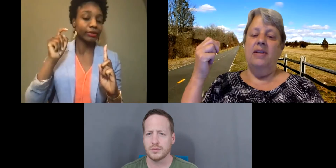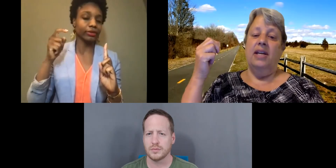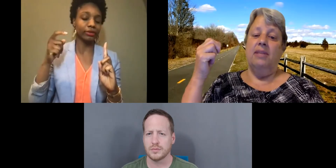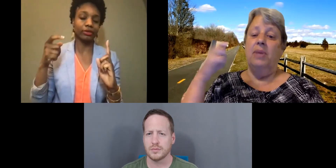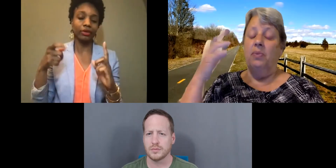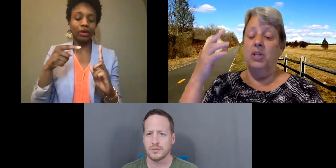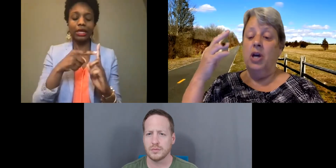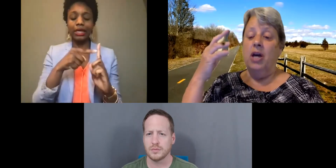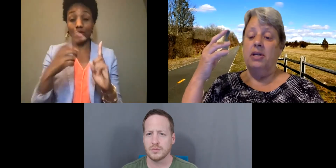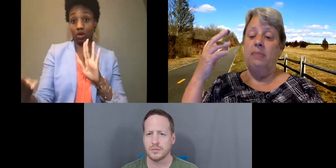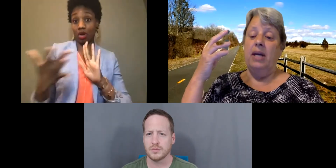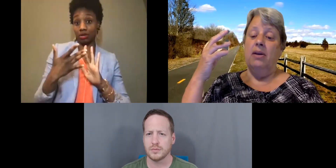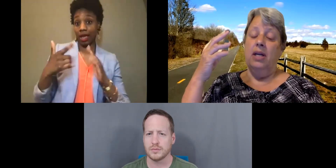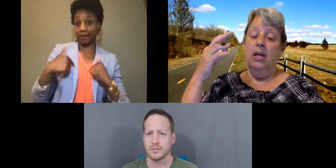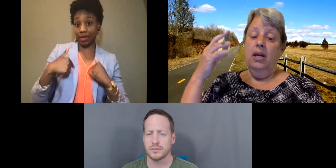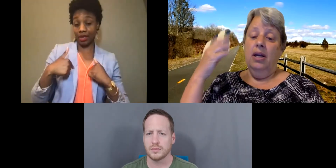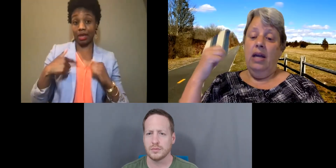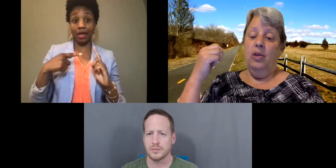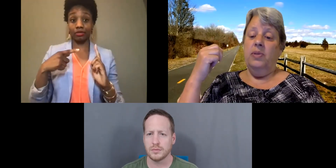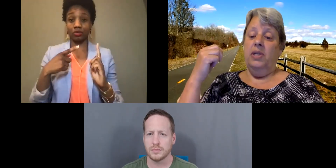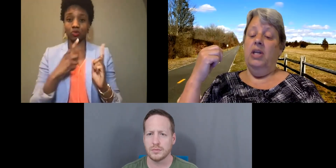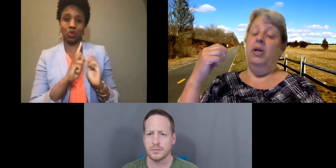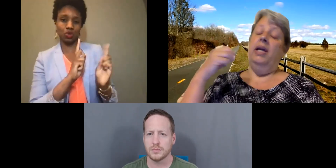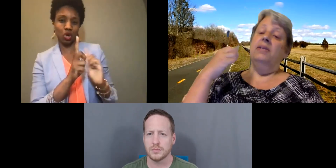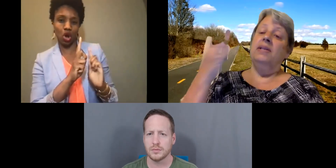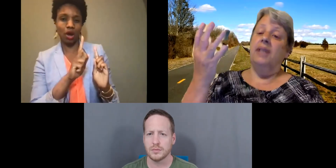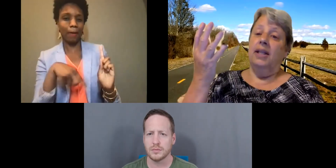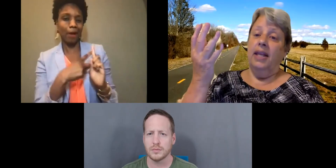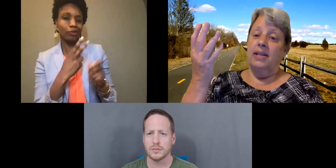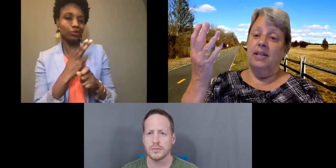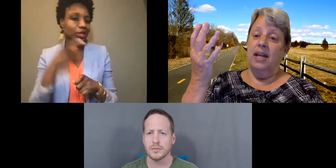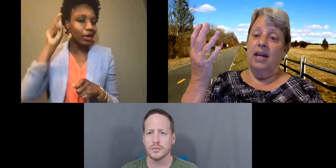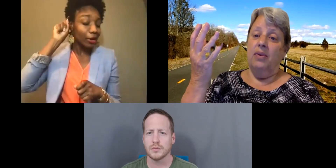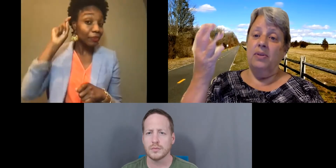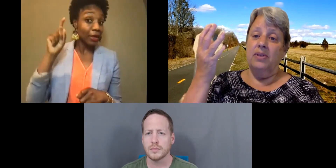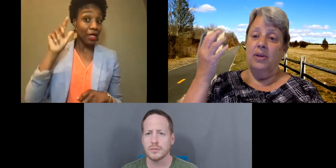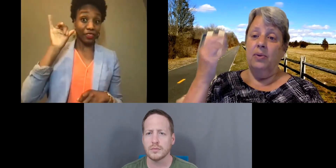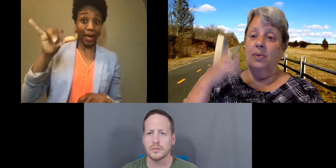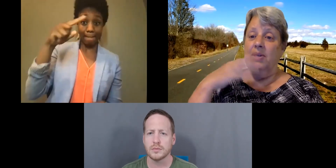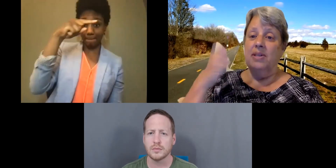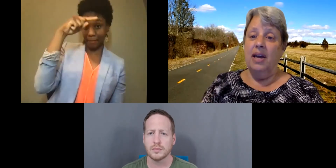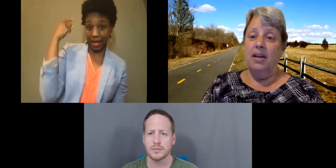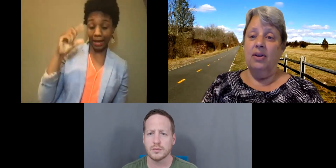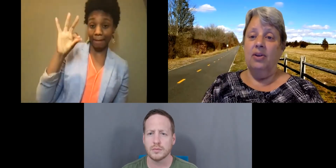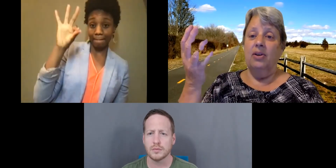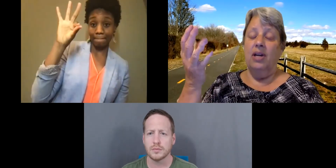contacted me and we talked about using hearing aids. He's in Atlanta now, so he's not a good